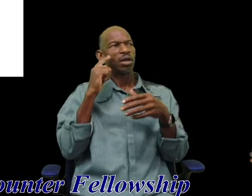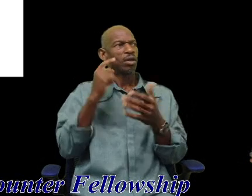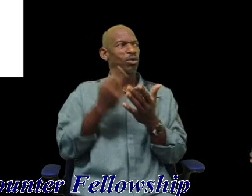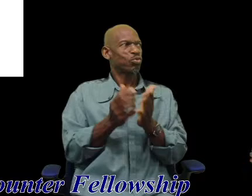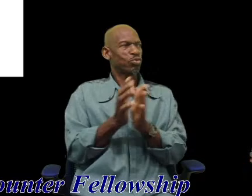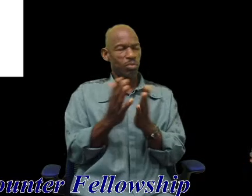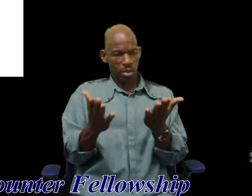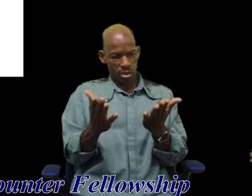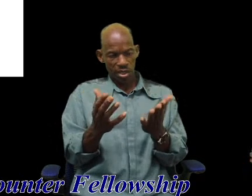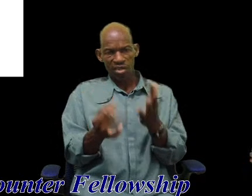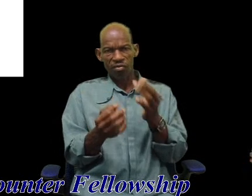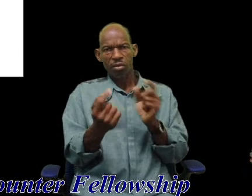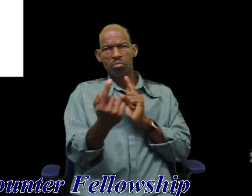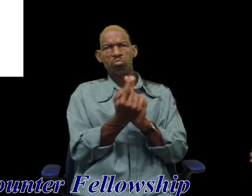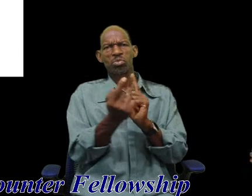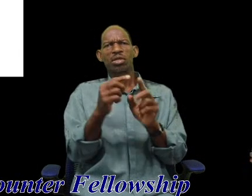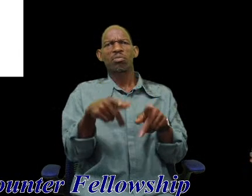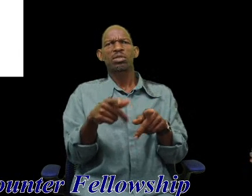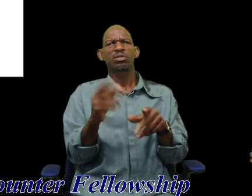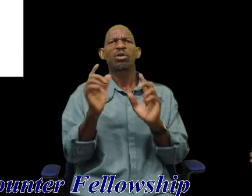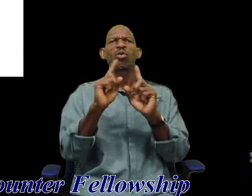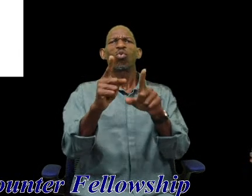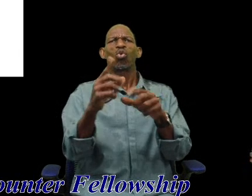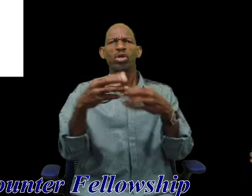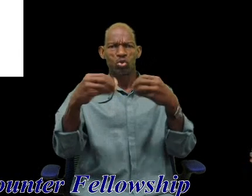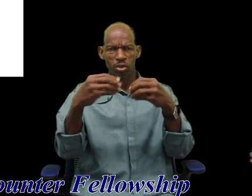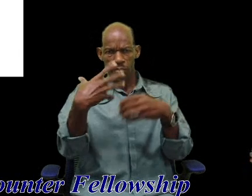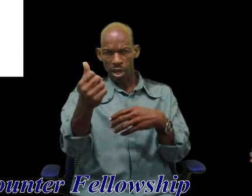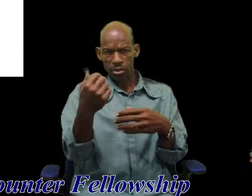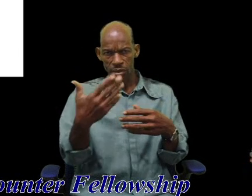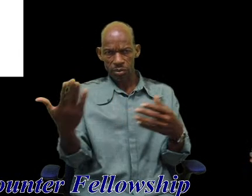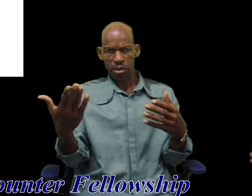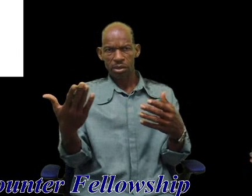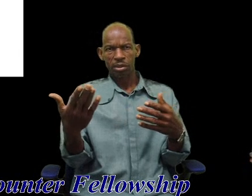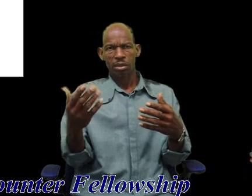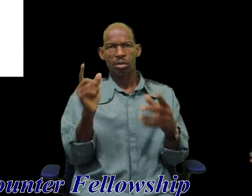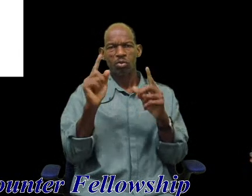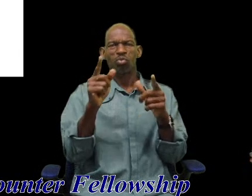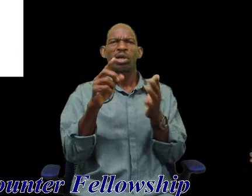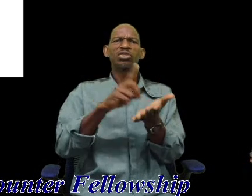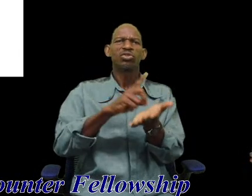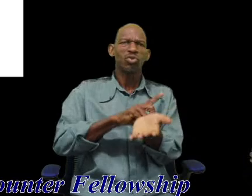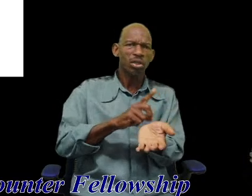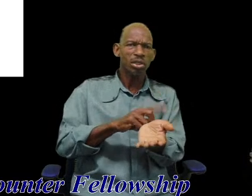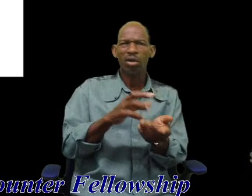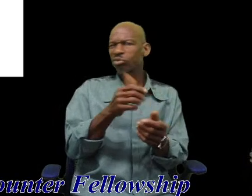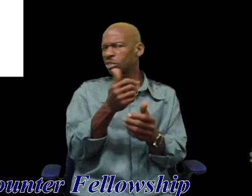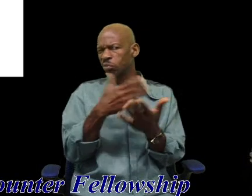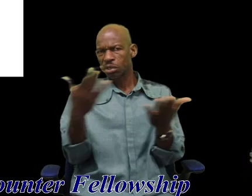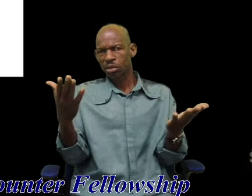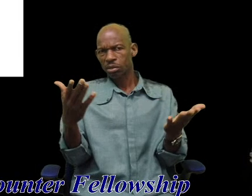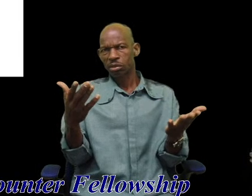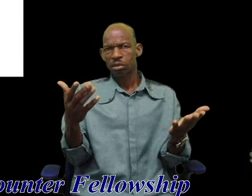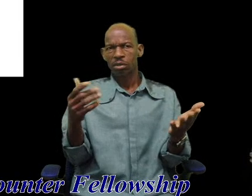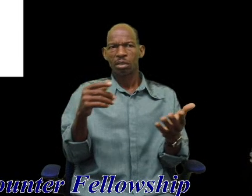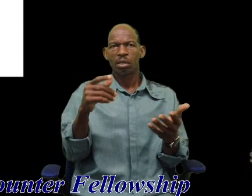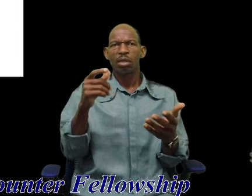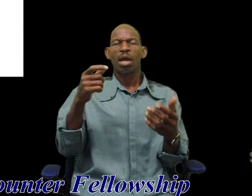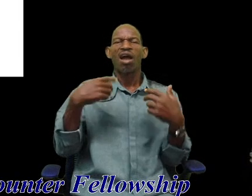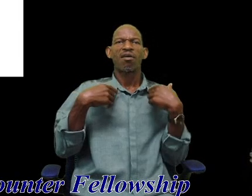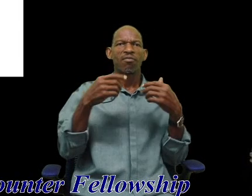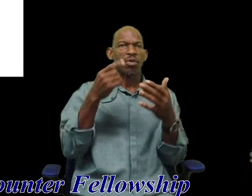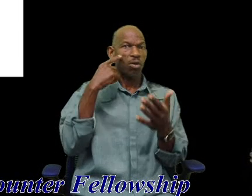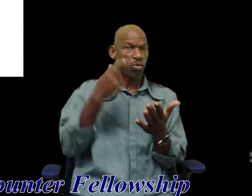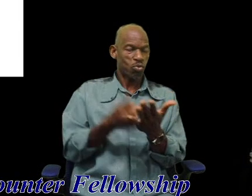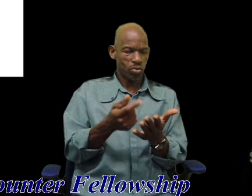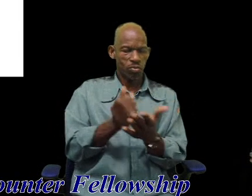to tell something to, you write it in a book, but you must write clearly so that they will understand. They